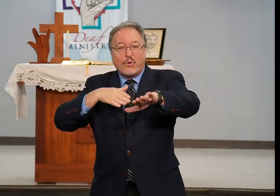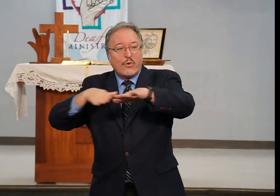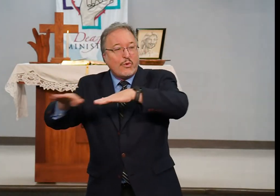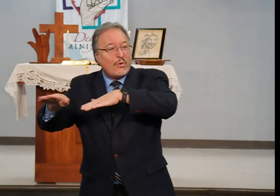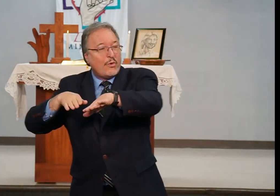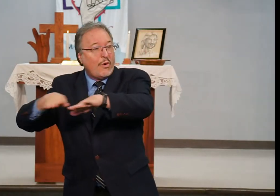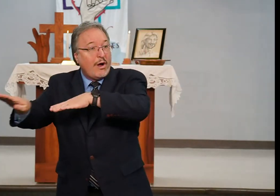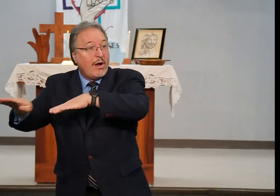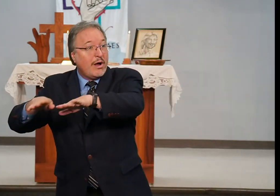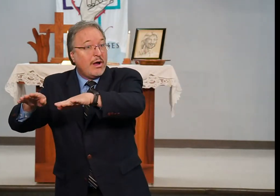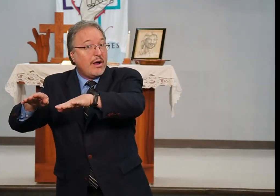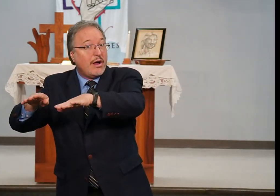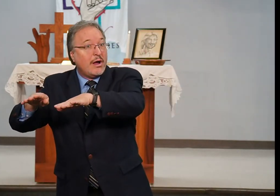apostles were traveling